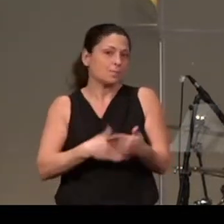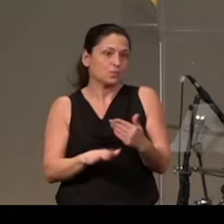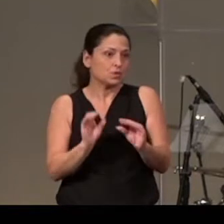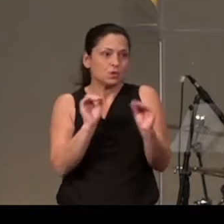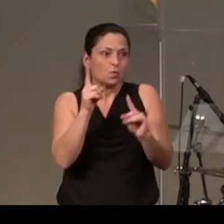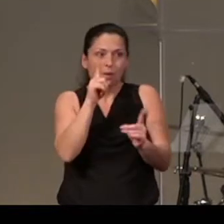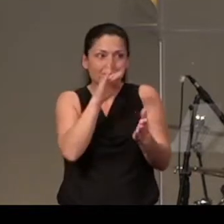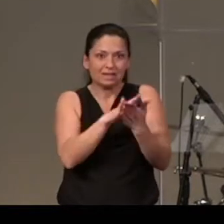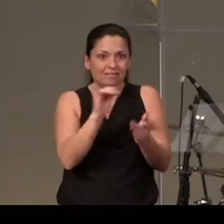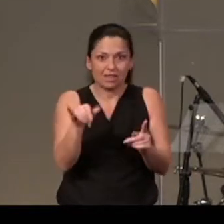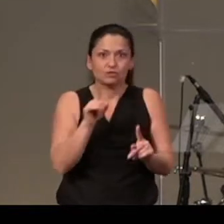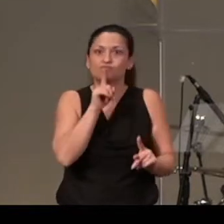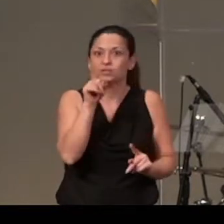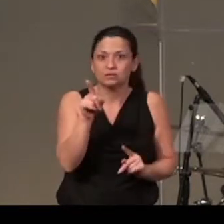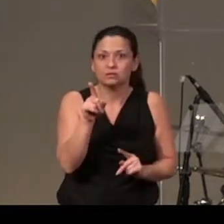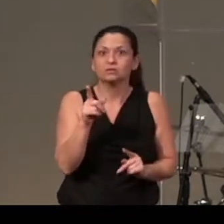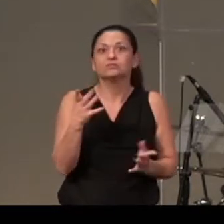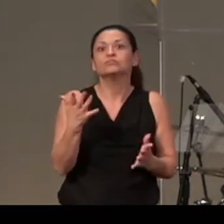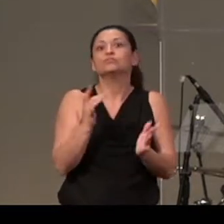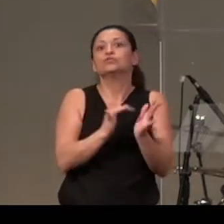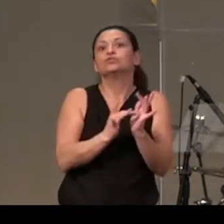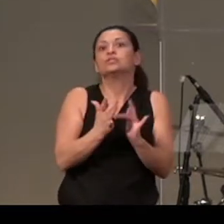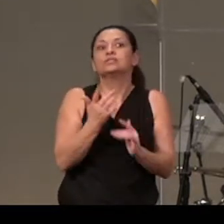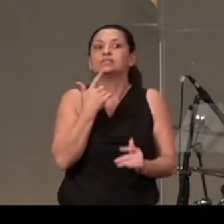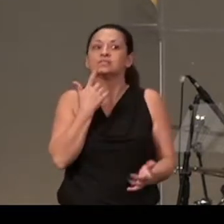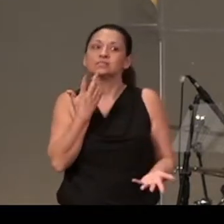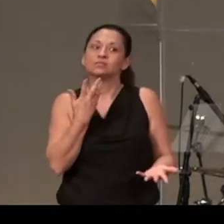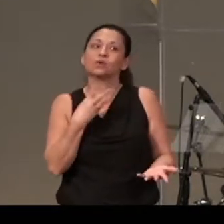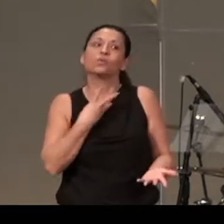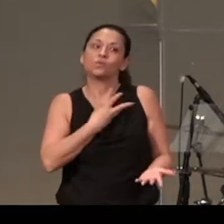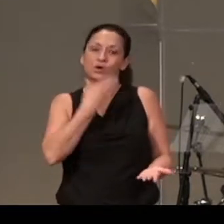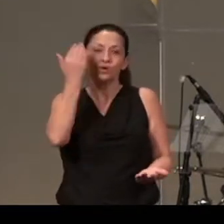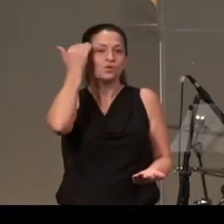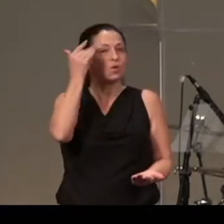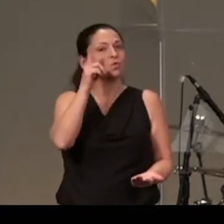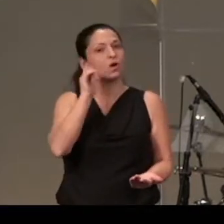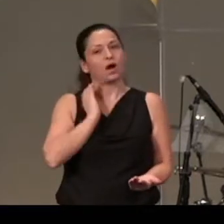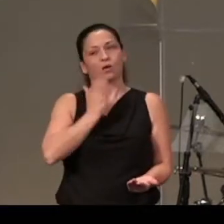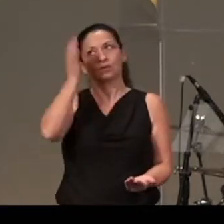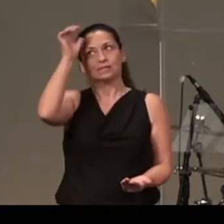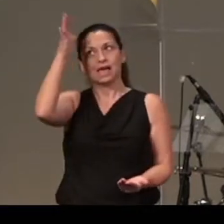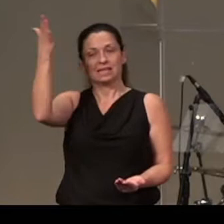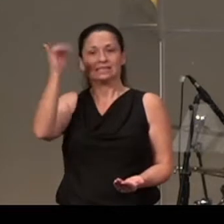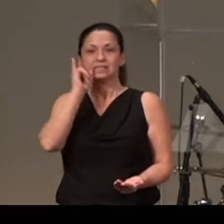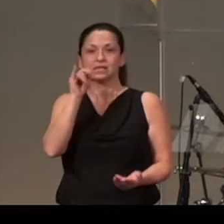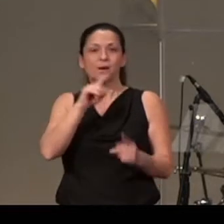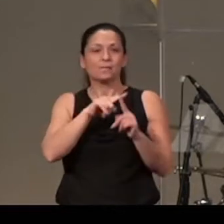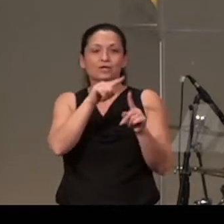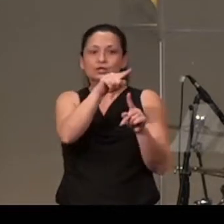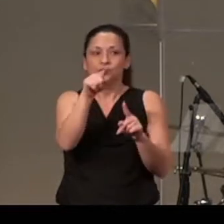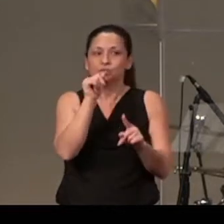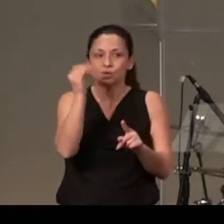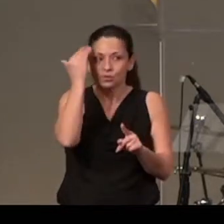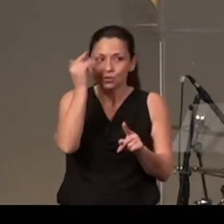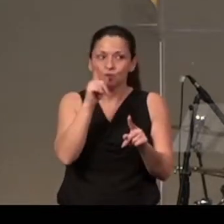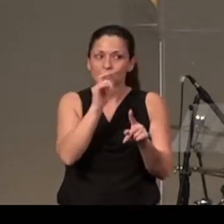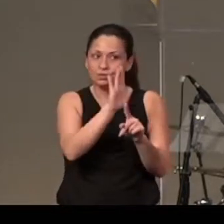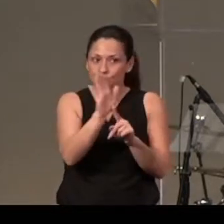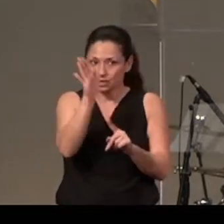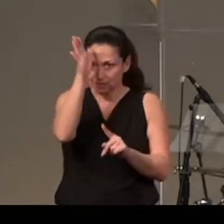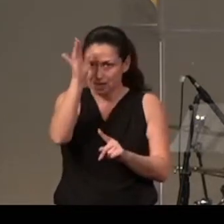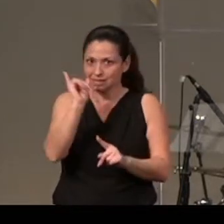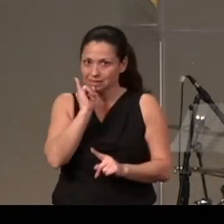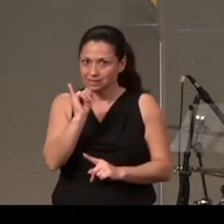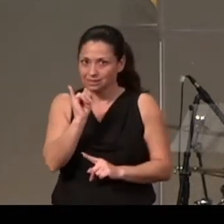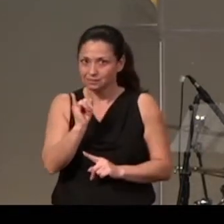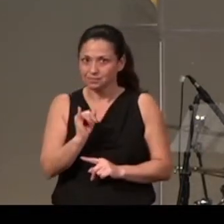what they said to Jesus is, we know who our daddy is, but you don't know who your daddy is.